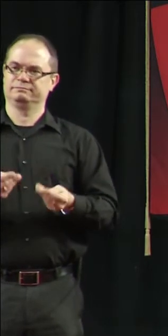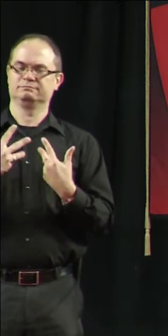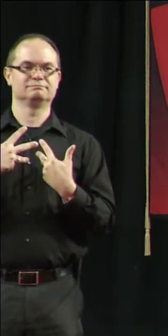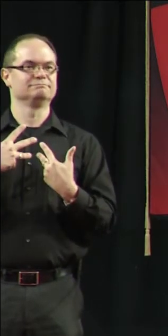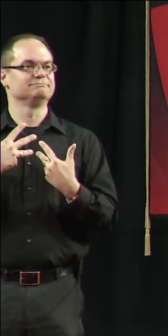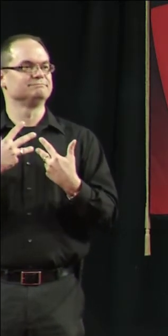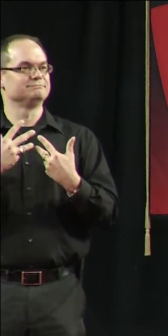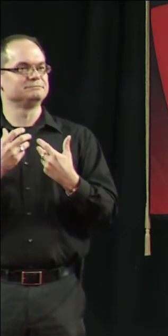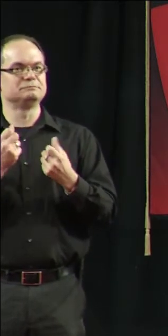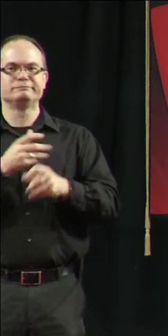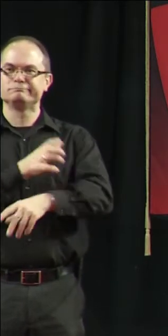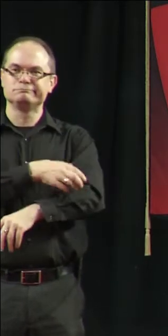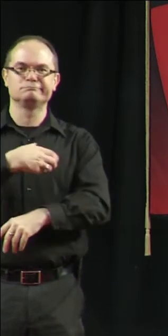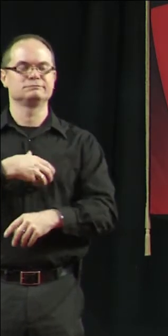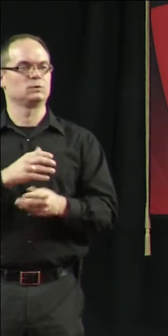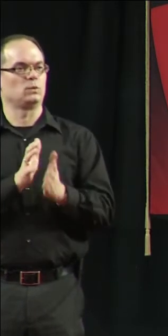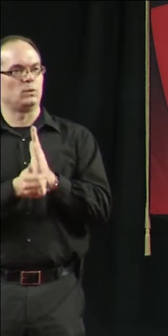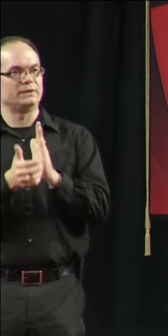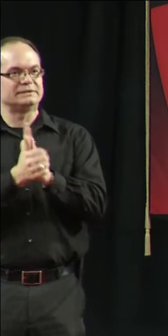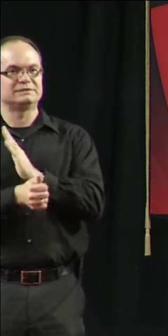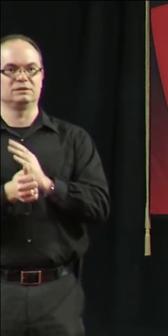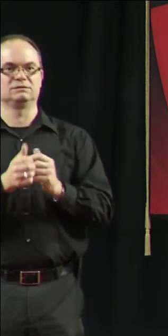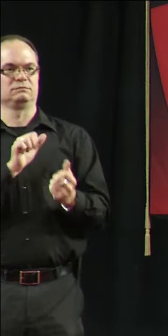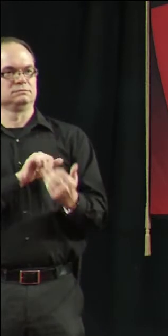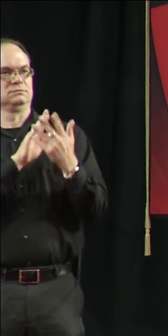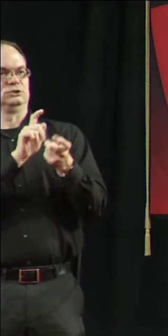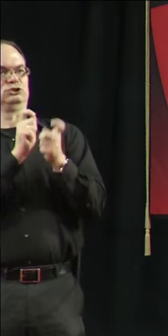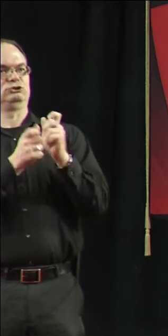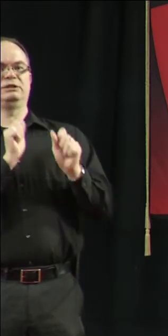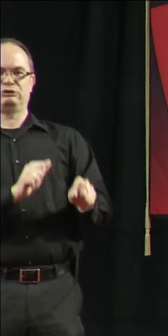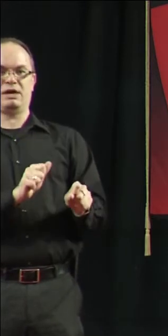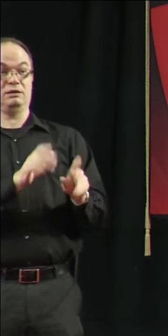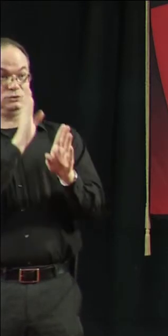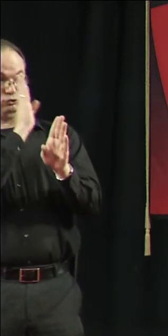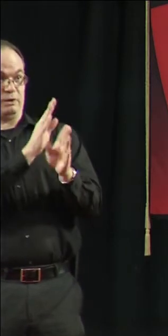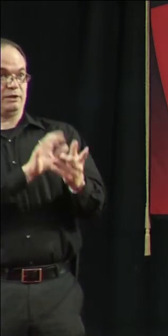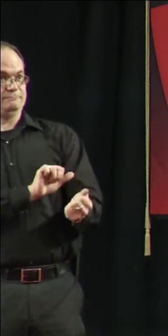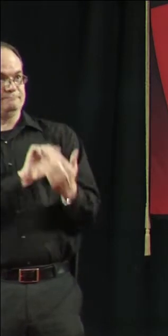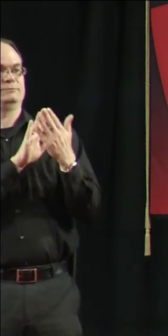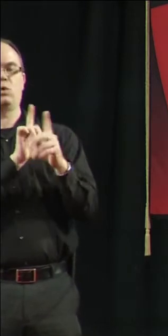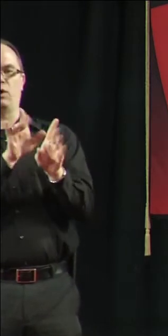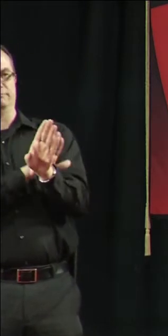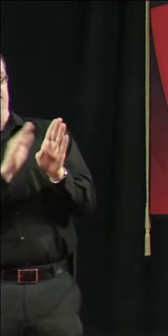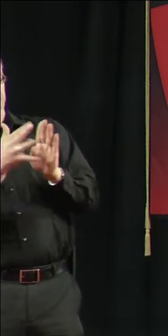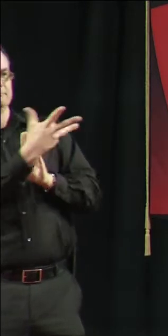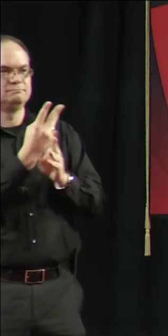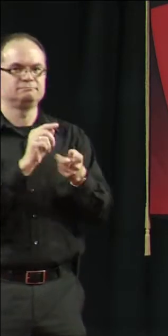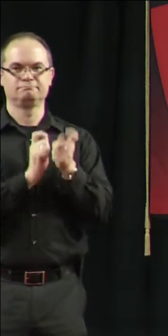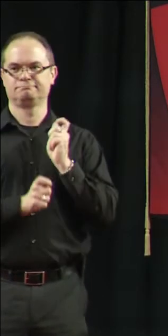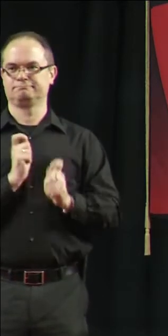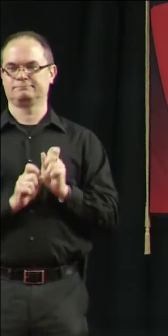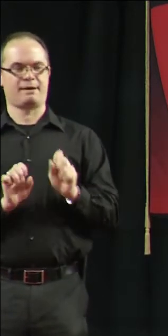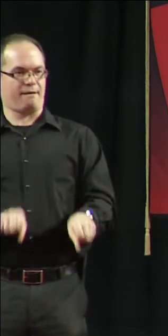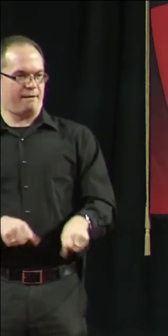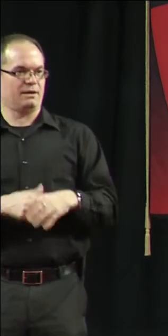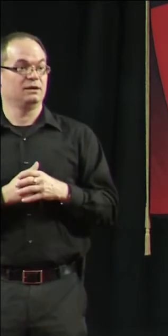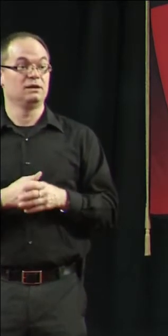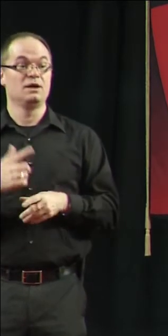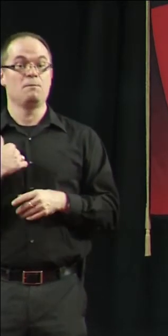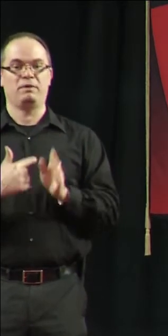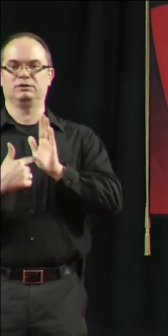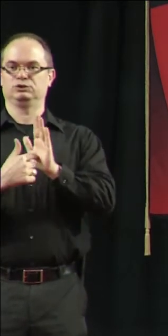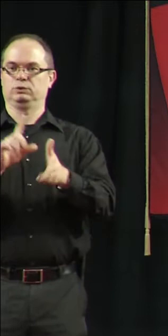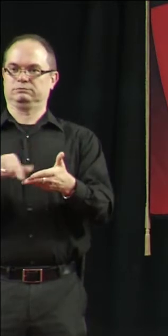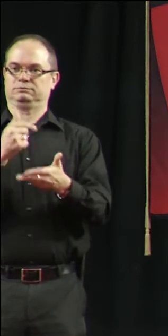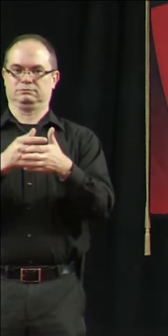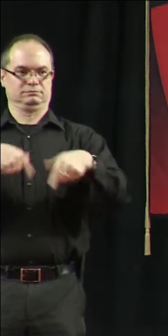cope with change, either directly or indirectly. The fact that we are here at graduation shows that we were